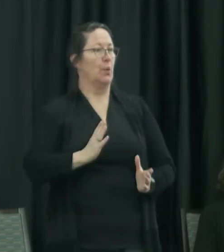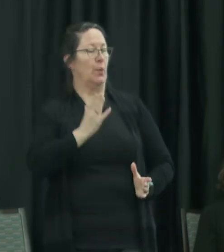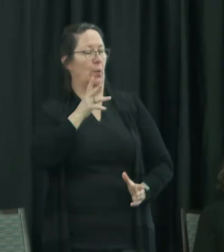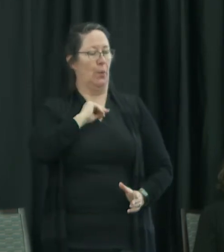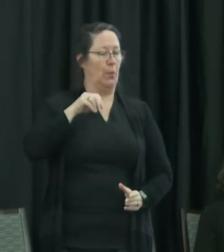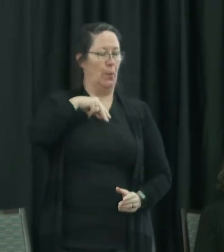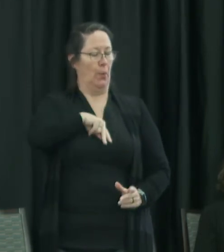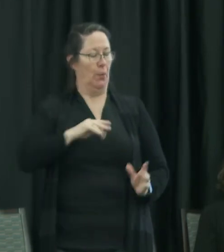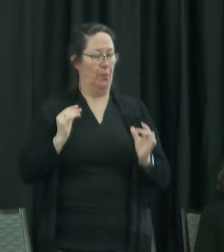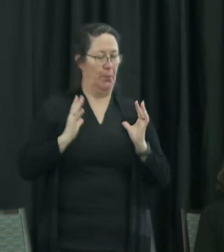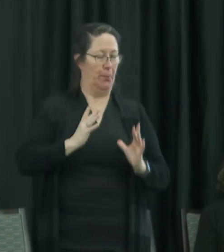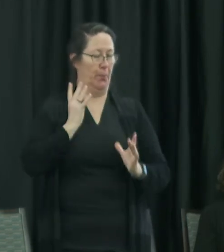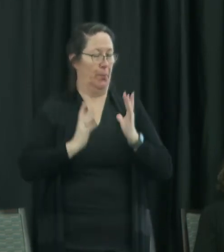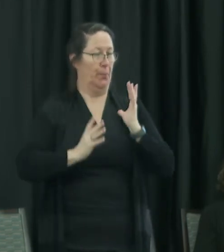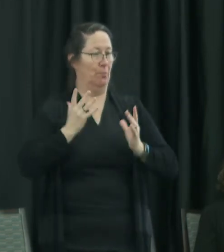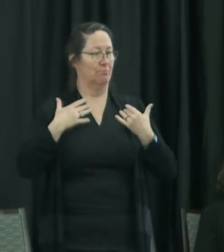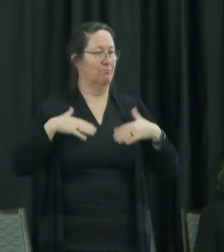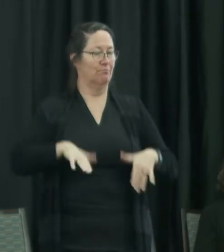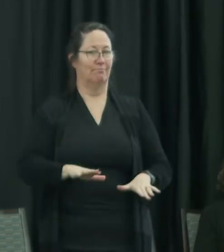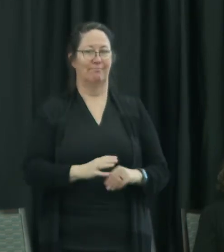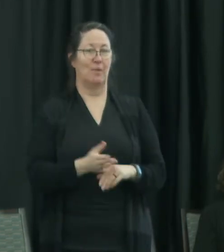tie.